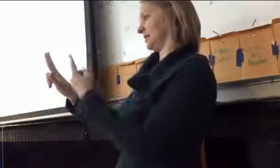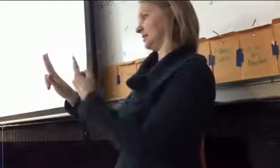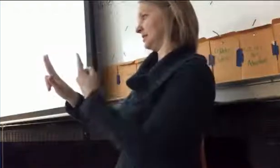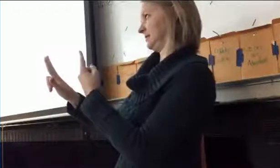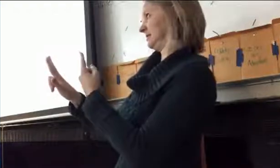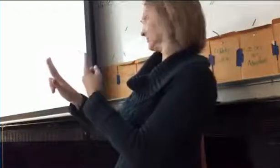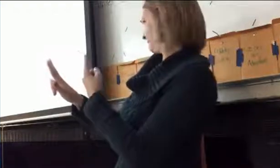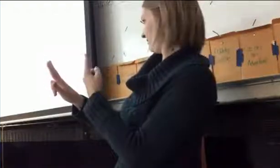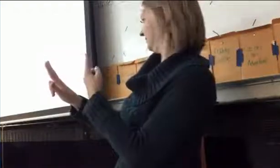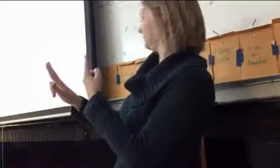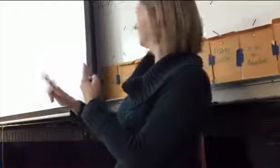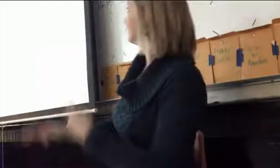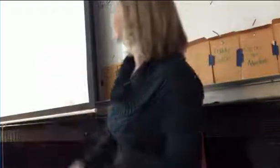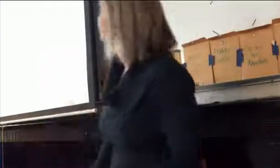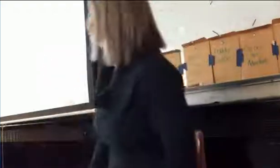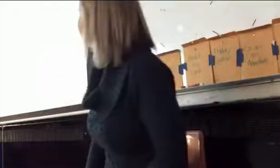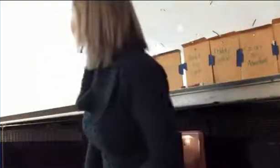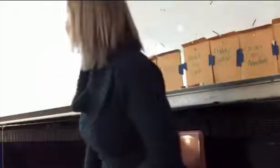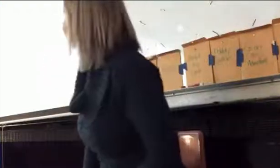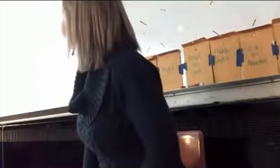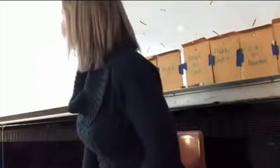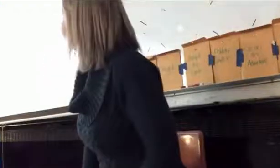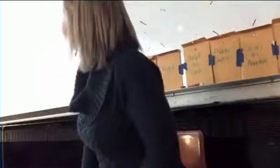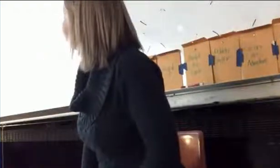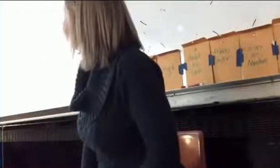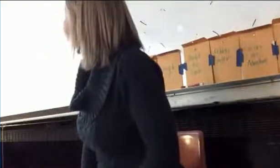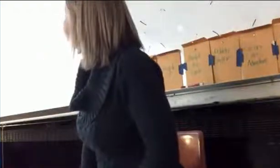but little by little,